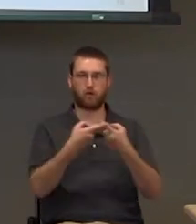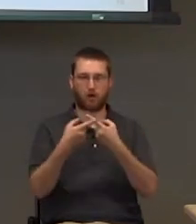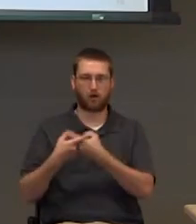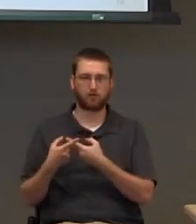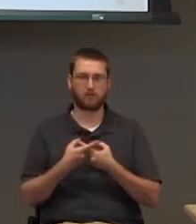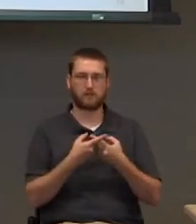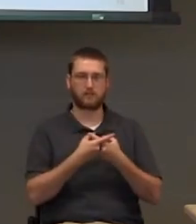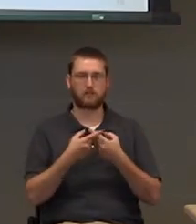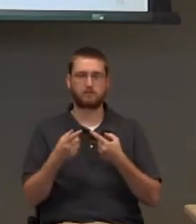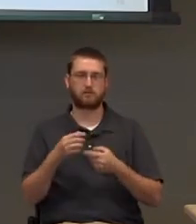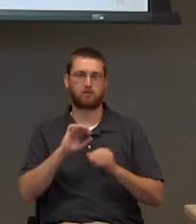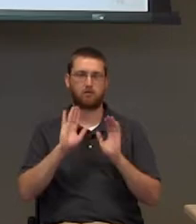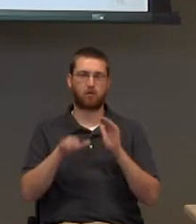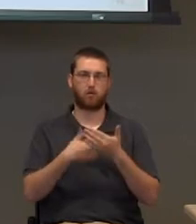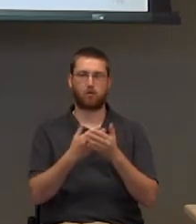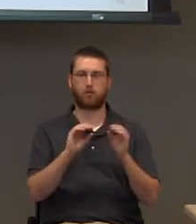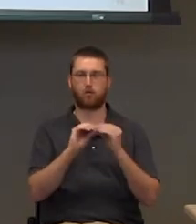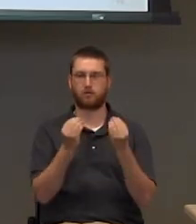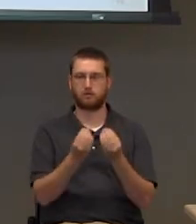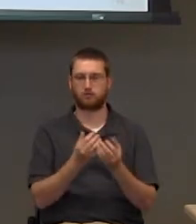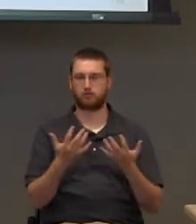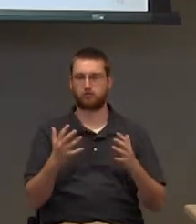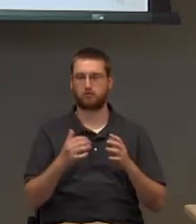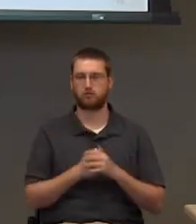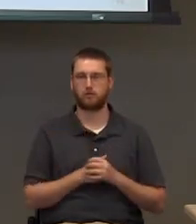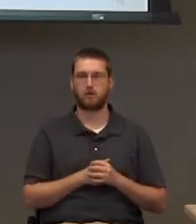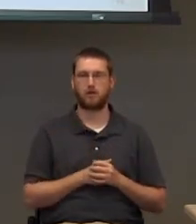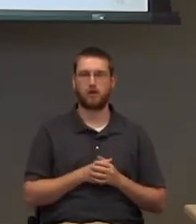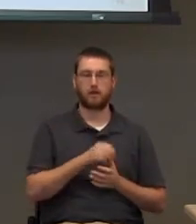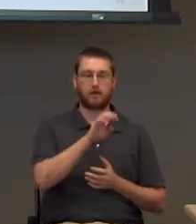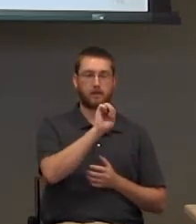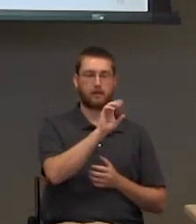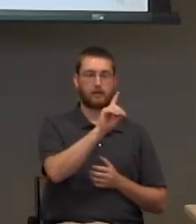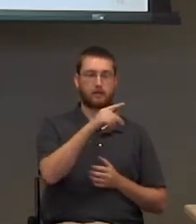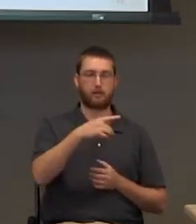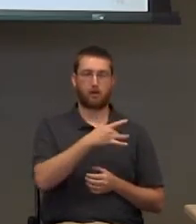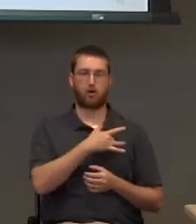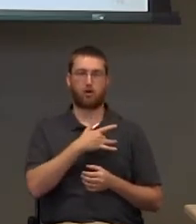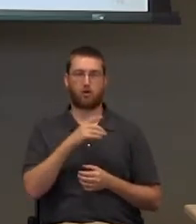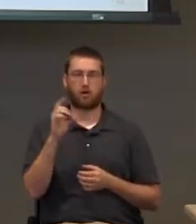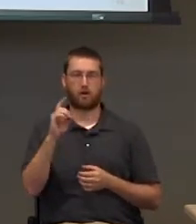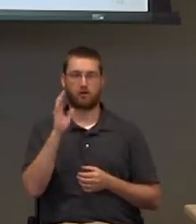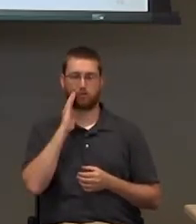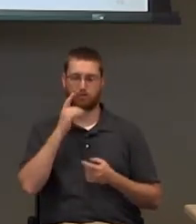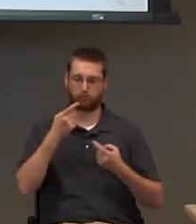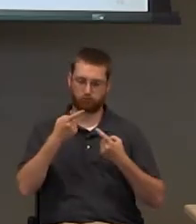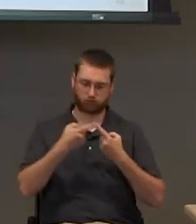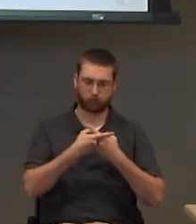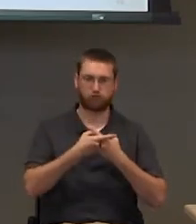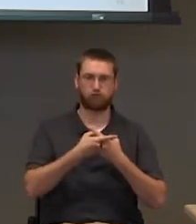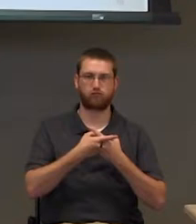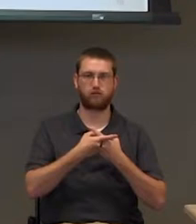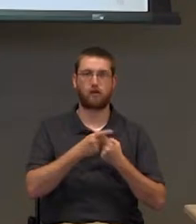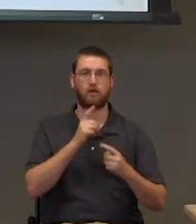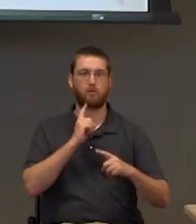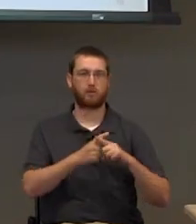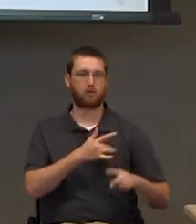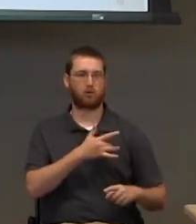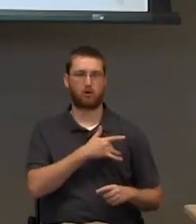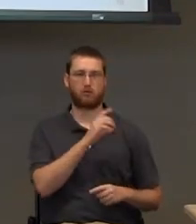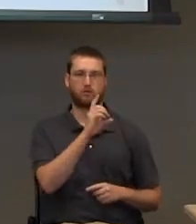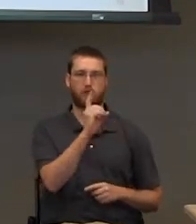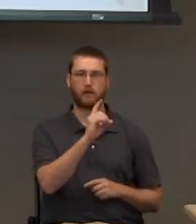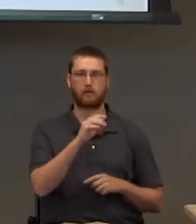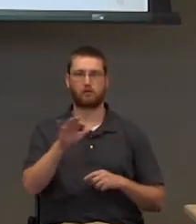on. There are times, for example, where the economic development entity and the Heart of Danville will be lockstep, and there are times where the Heart of Danville and the